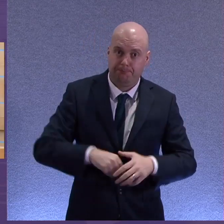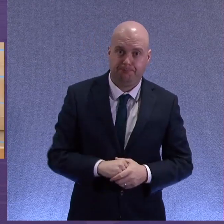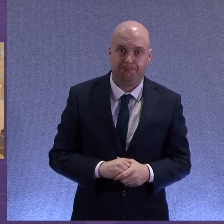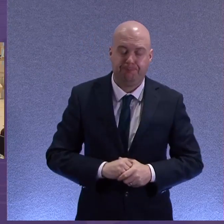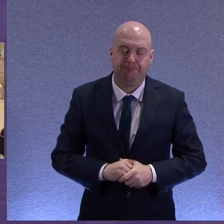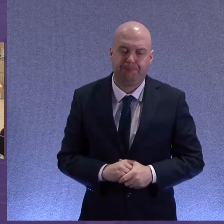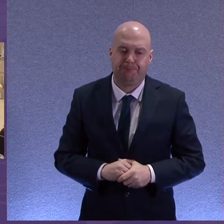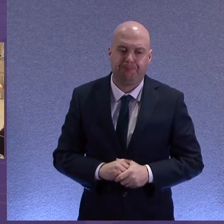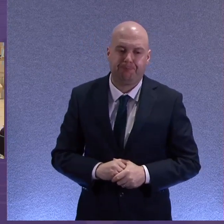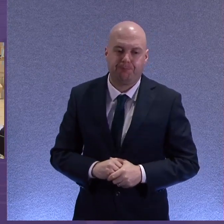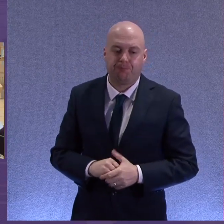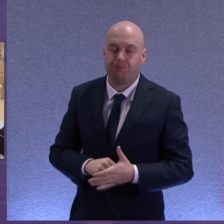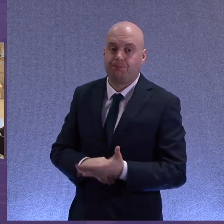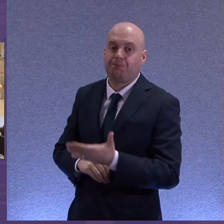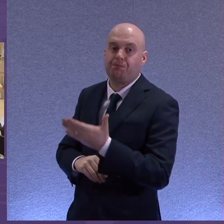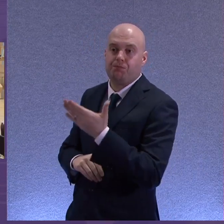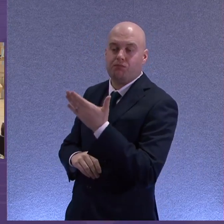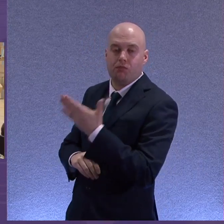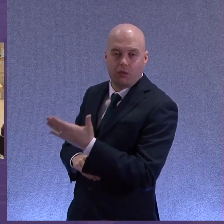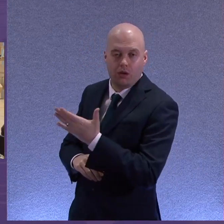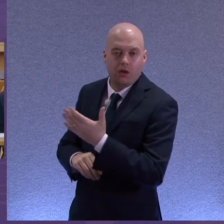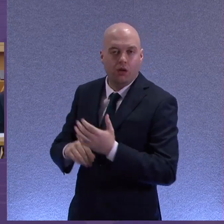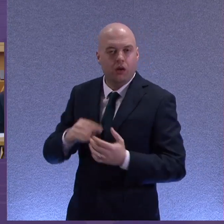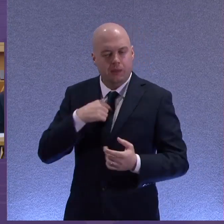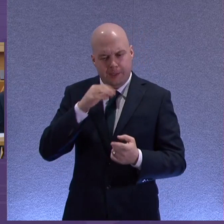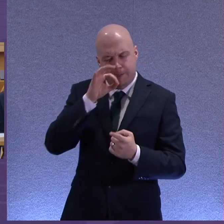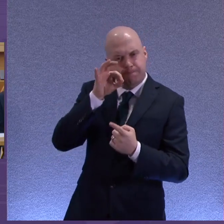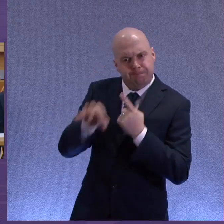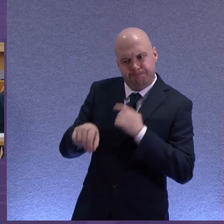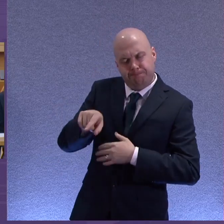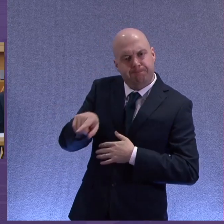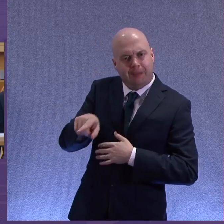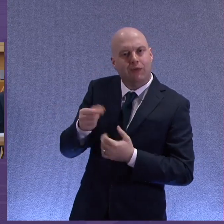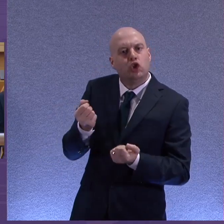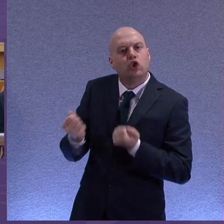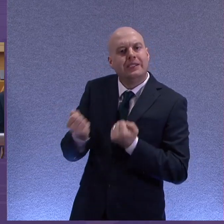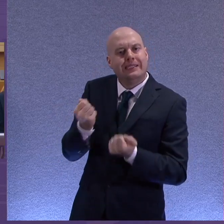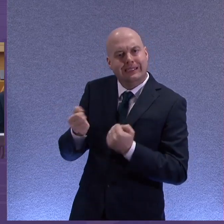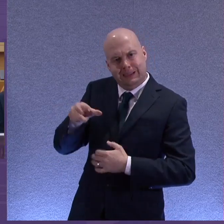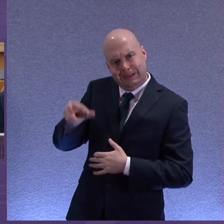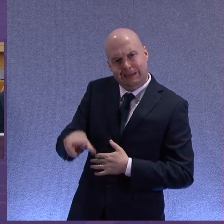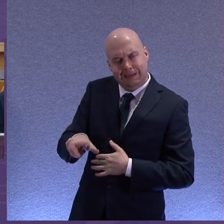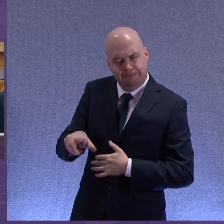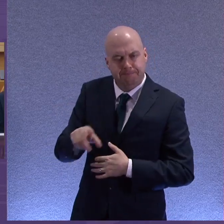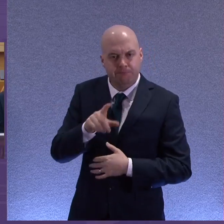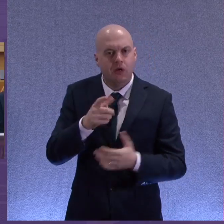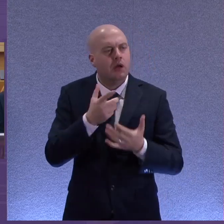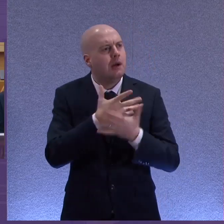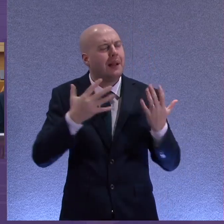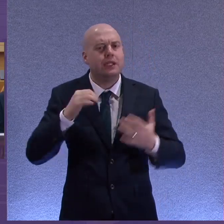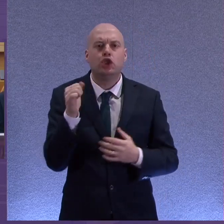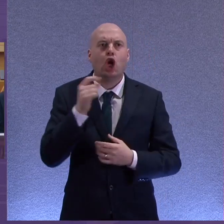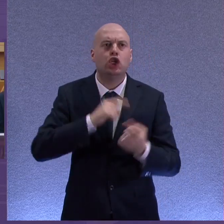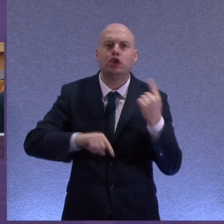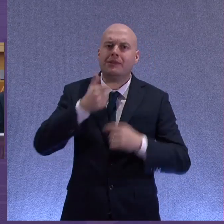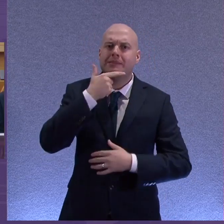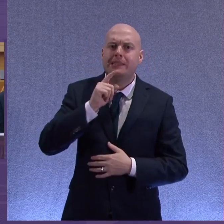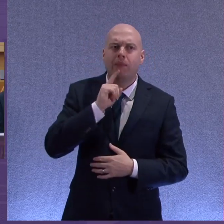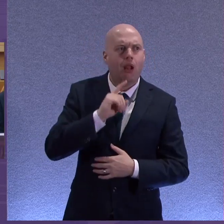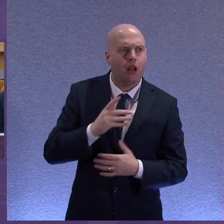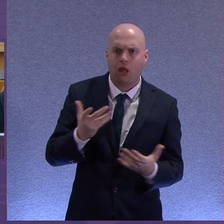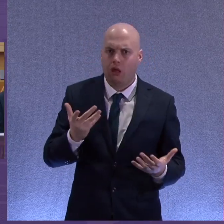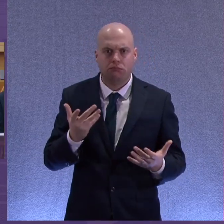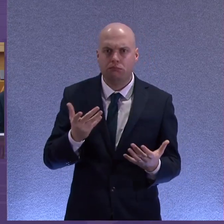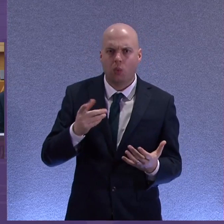My question is for the Cabinet Secretary for Justice. Many Scots will be wondering today to what extent the police will enforce this effective